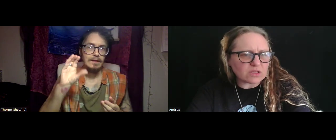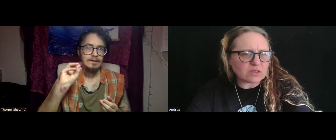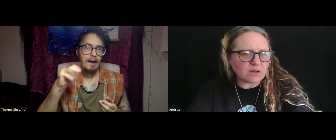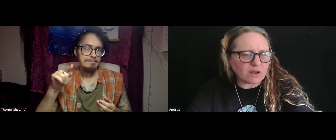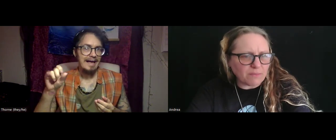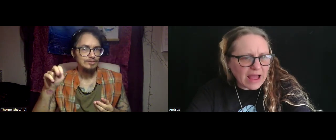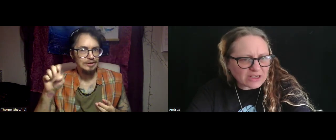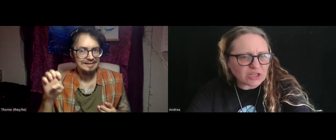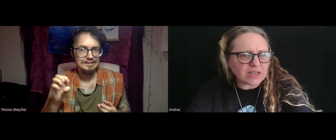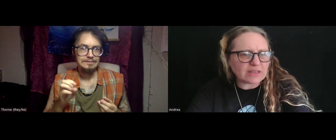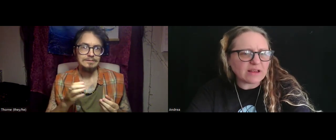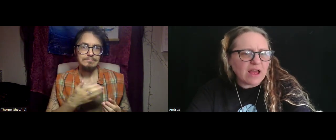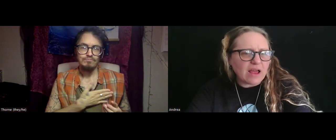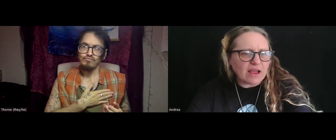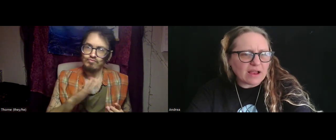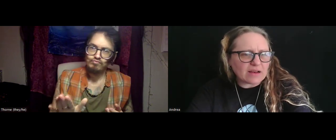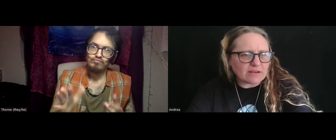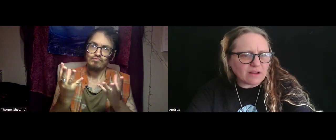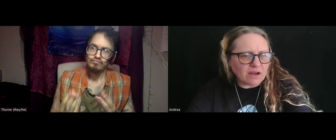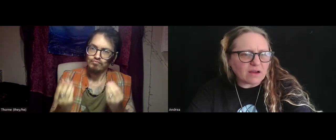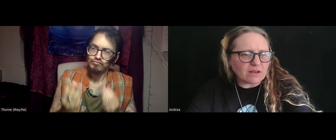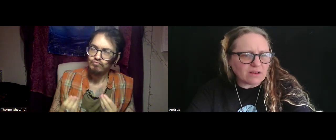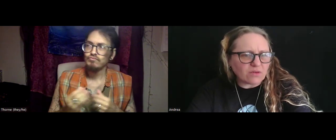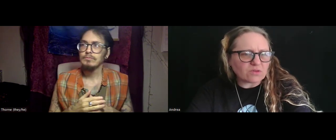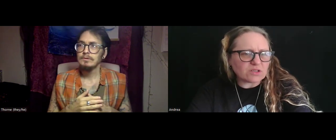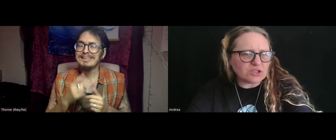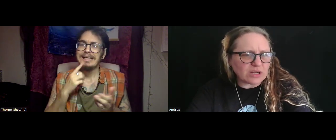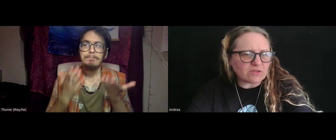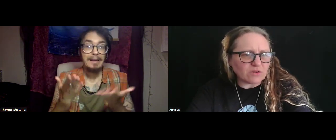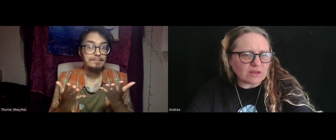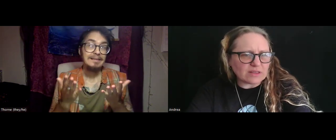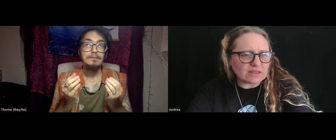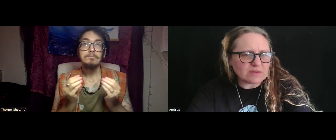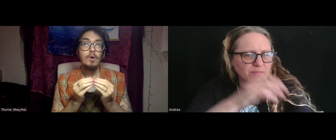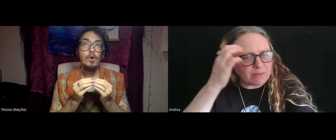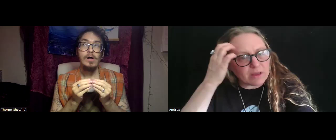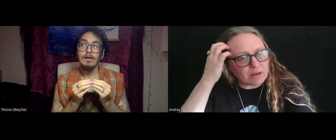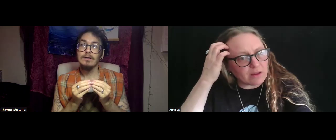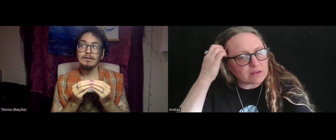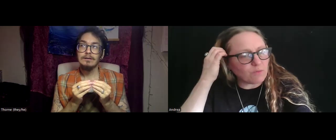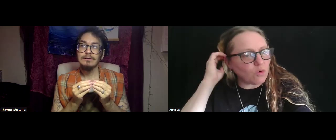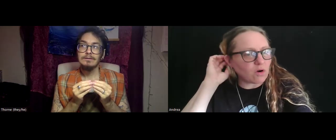just compassionate and just gentle. It seems that maybe it's more